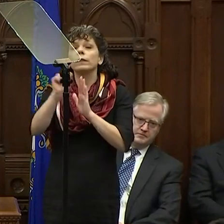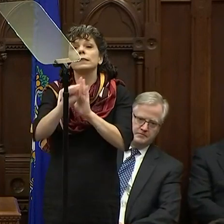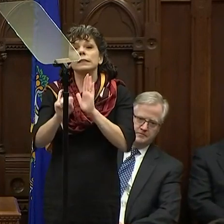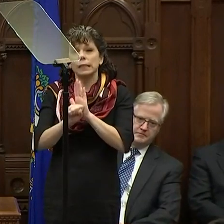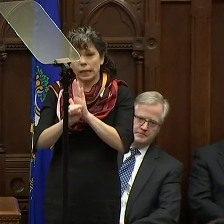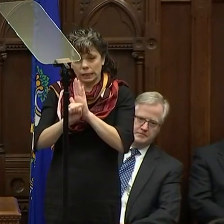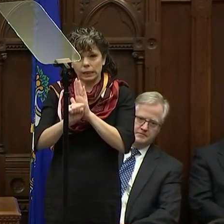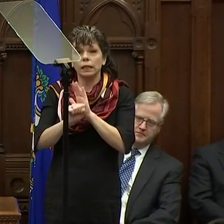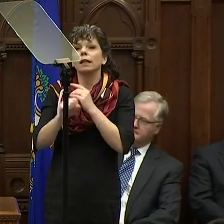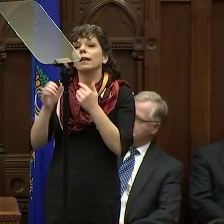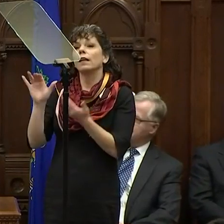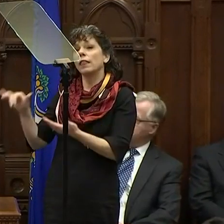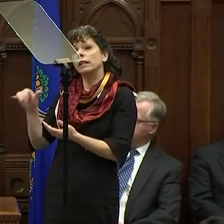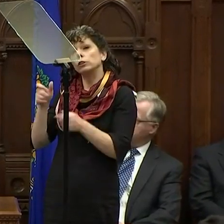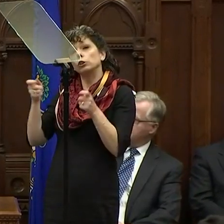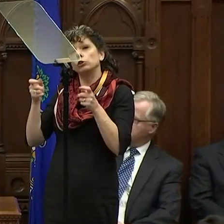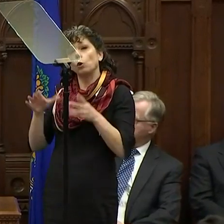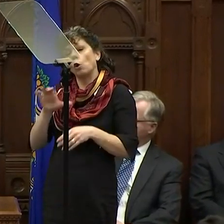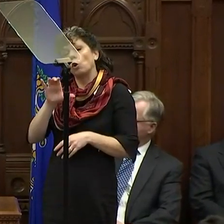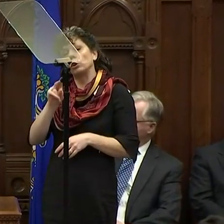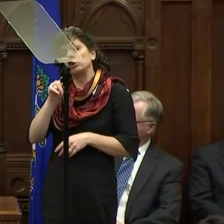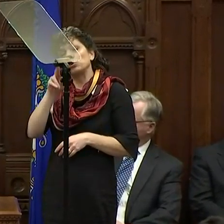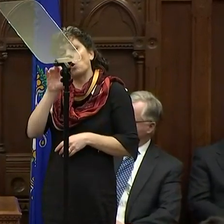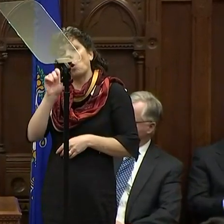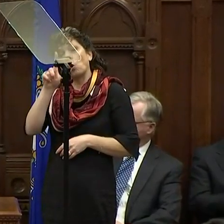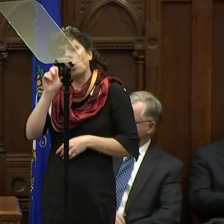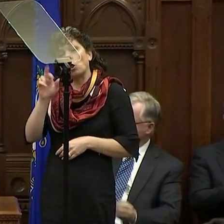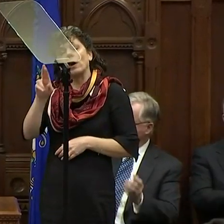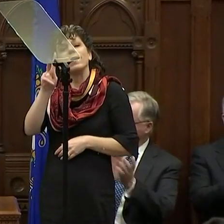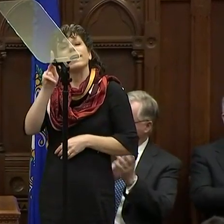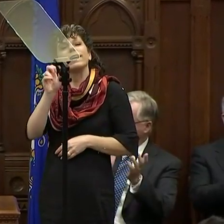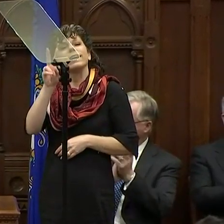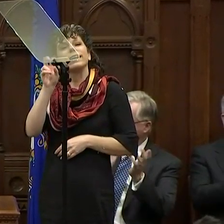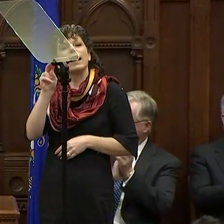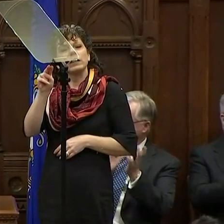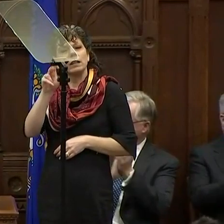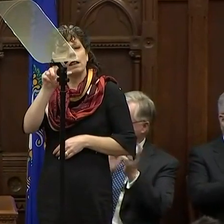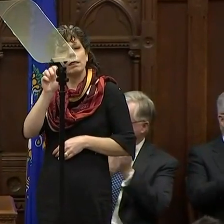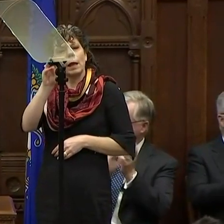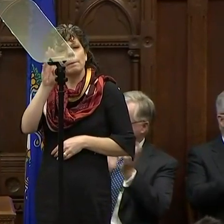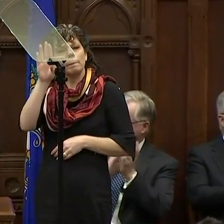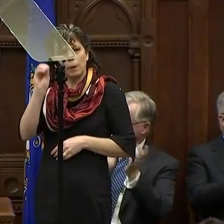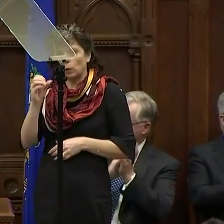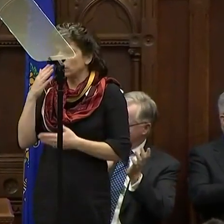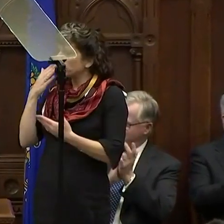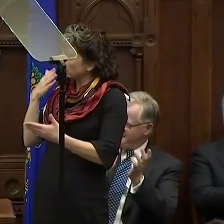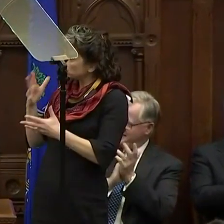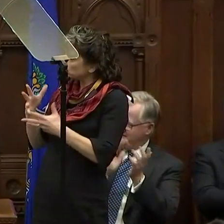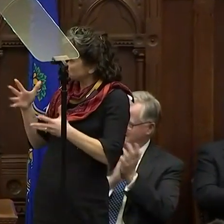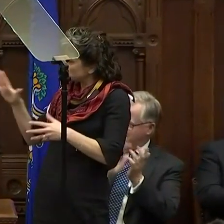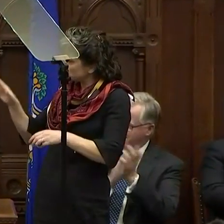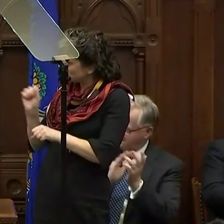less cost, and that's Controller Kevin Lembo. Thank you for what you're doing there. You've been fighting for this for many years, Kevin.